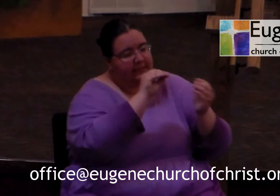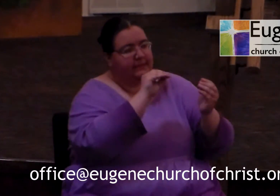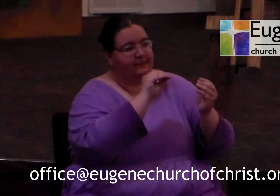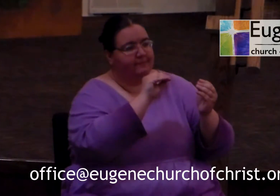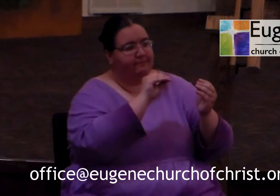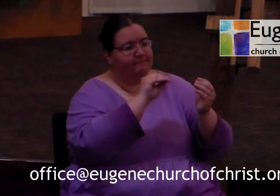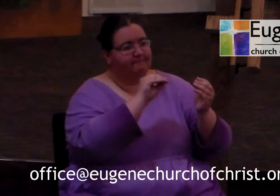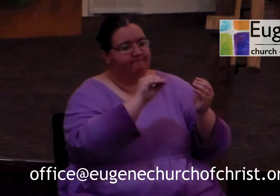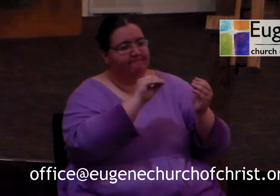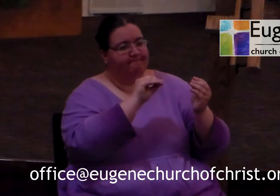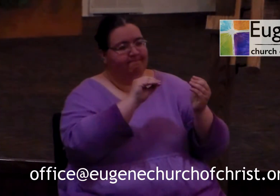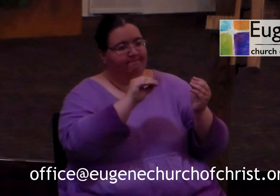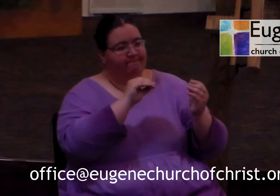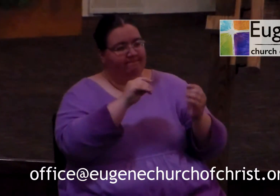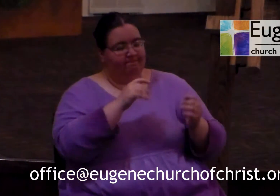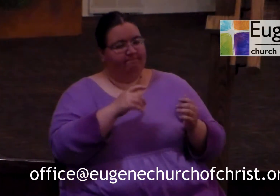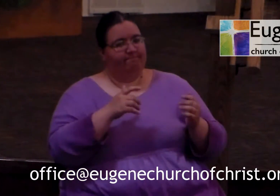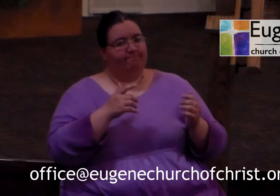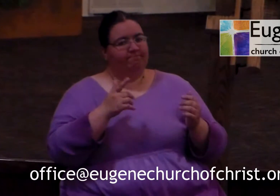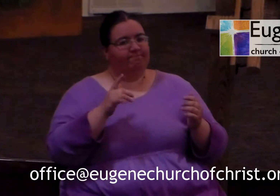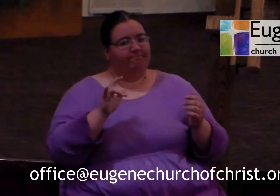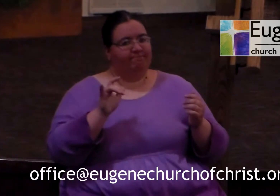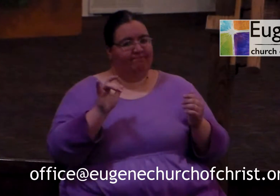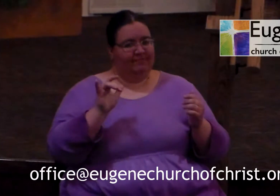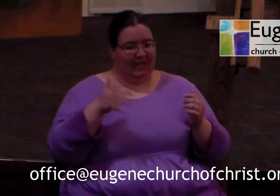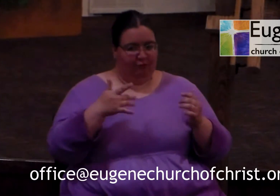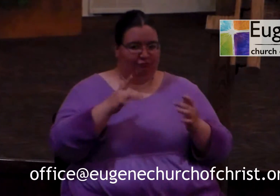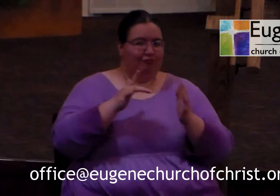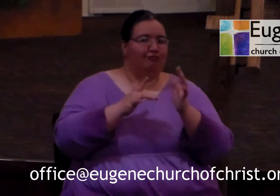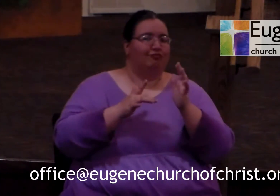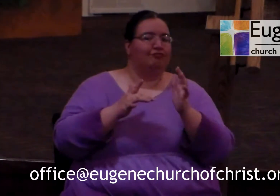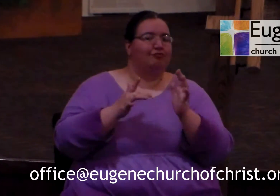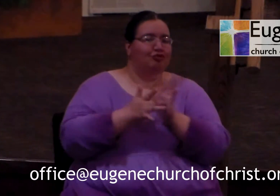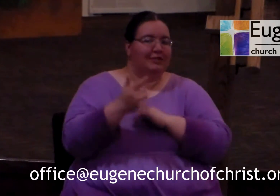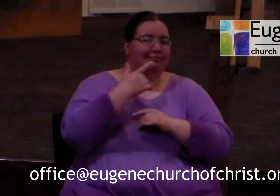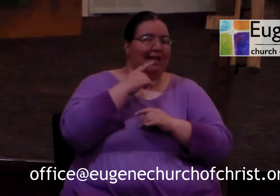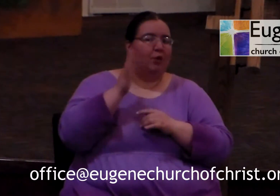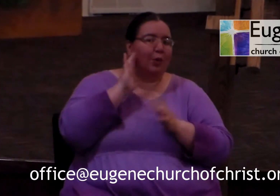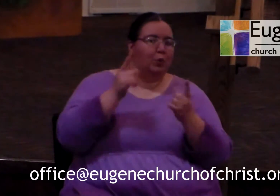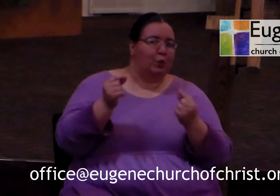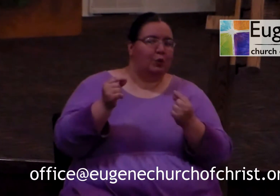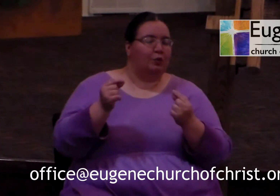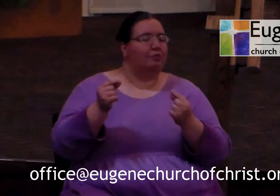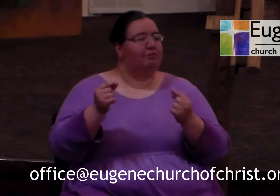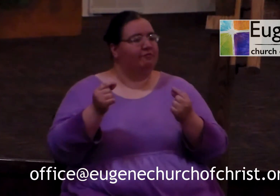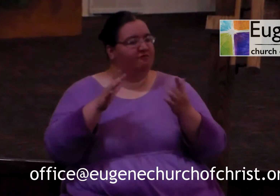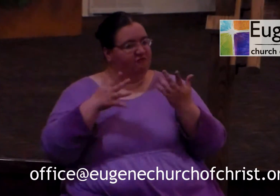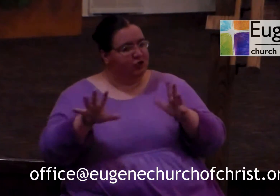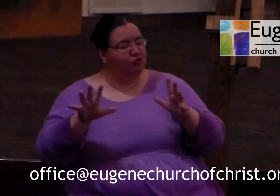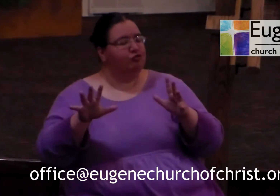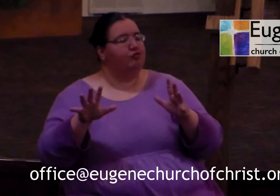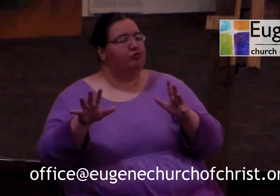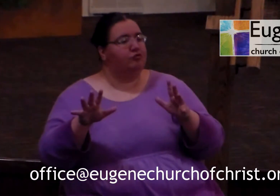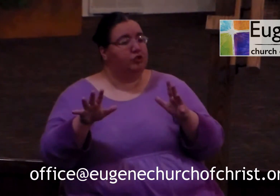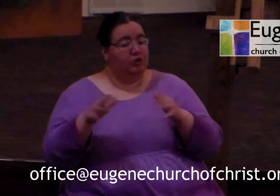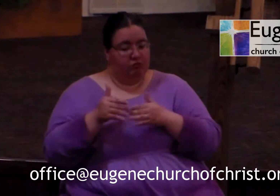And Judas has fulfilled what what Jesus said he was going to do. And then as you go further along into John chapter 18, into verse 15,